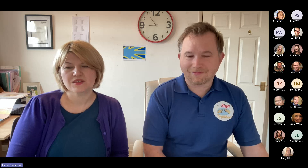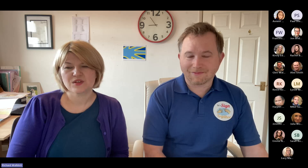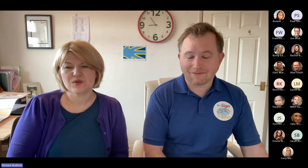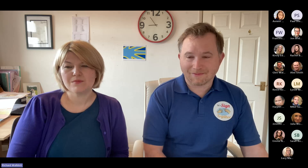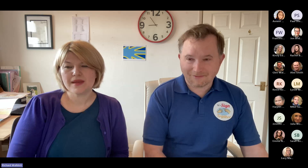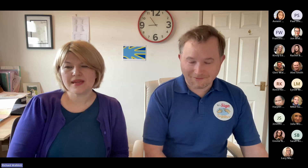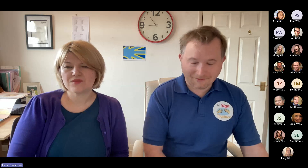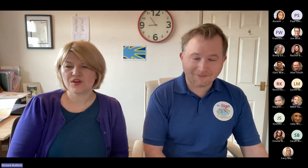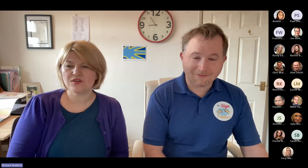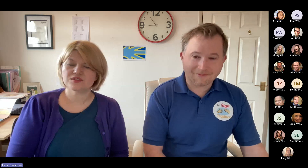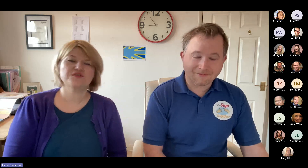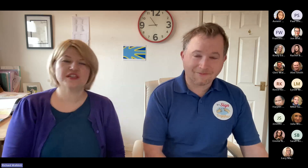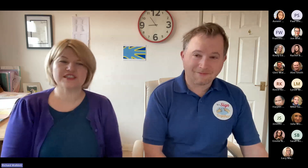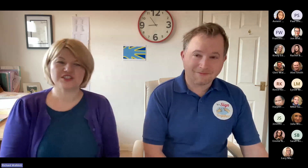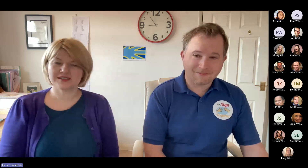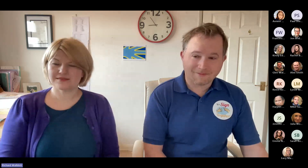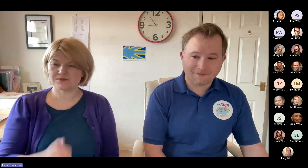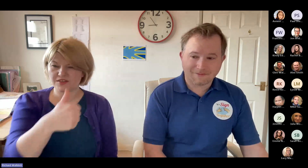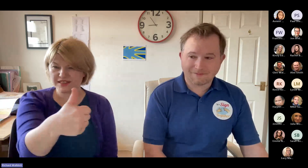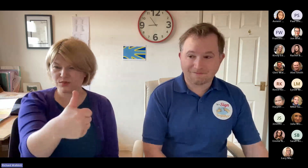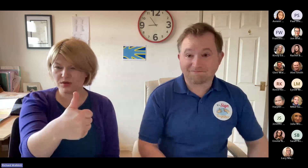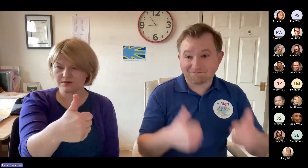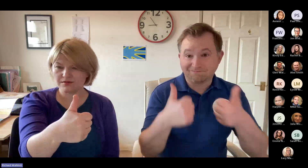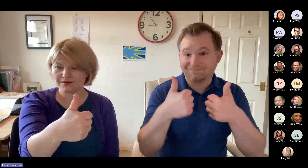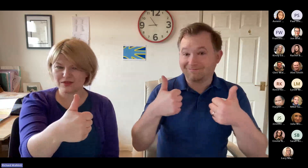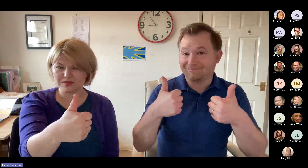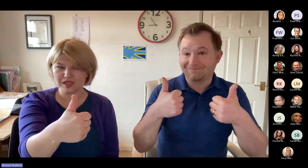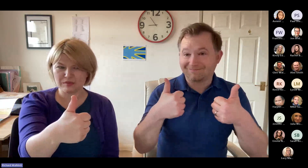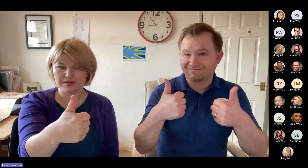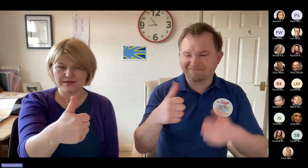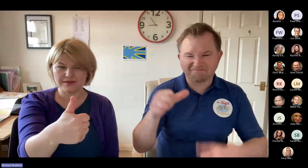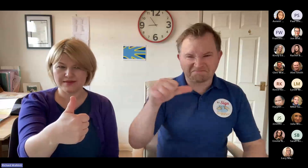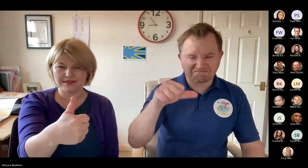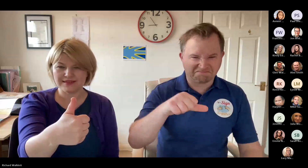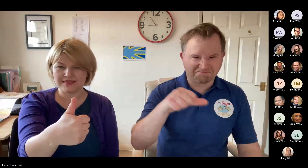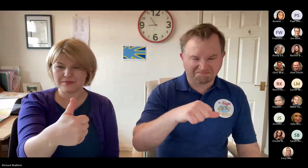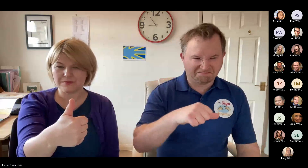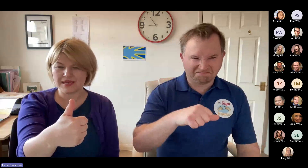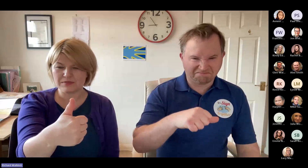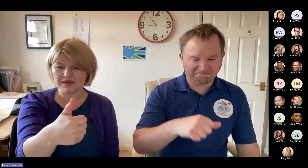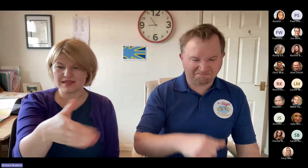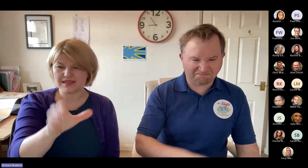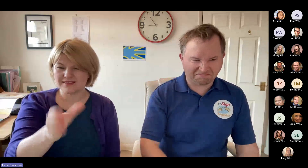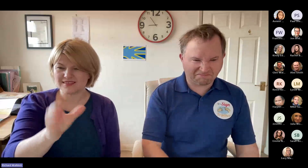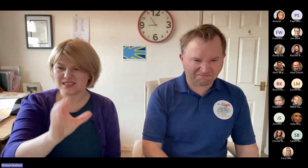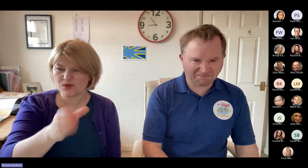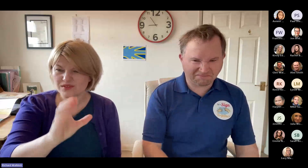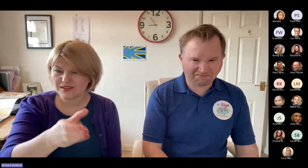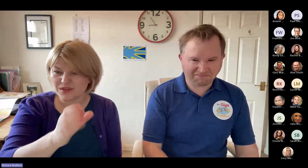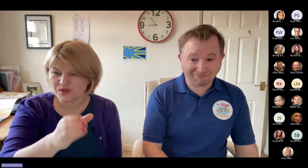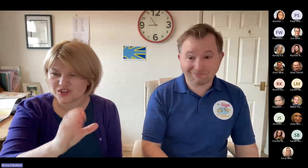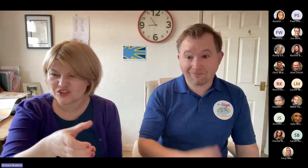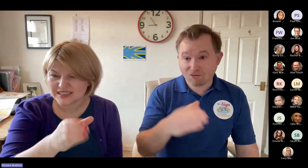So you may have thought of gestures like this one, thumbs up. Maybe this one if you want a